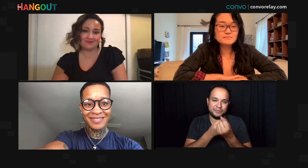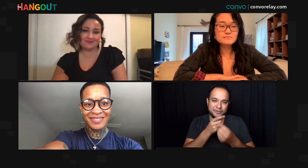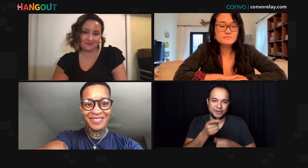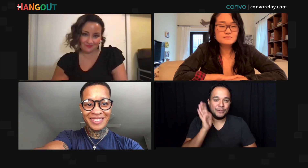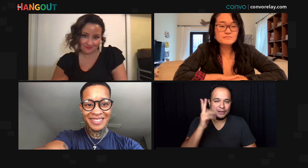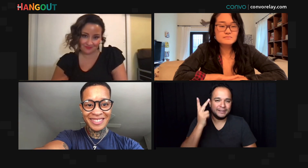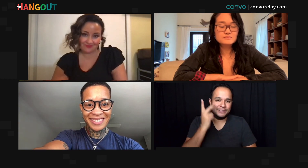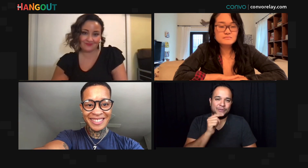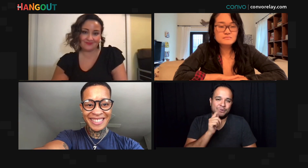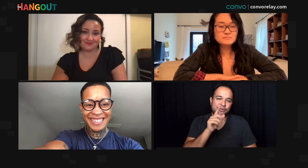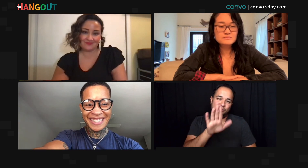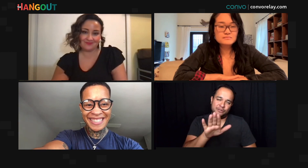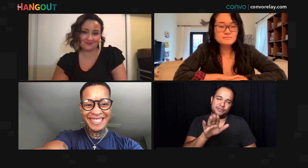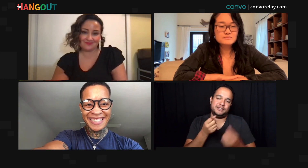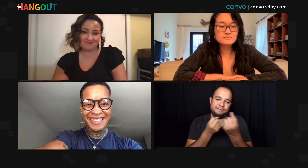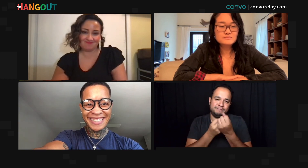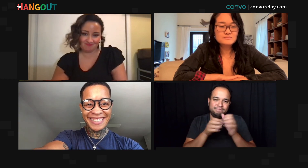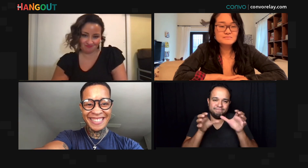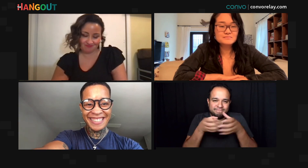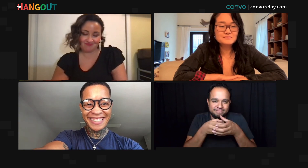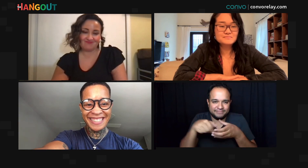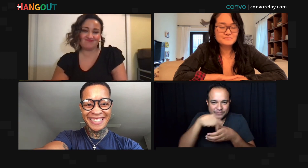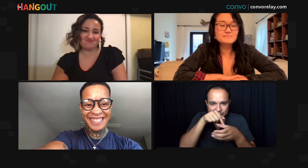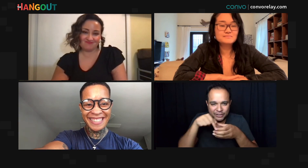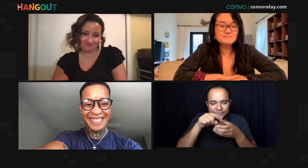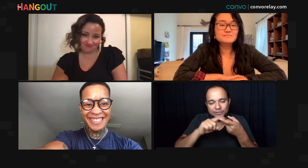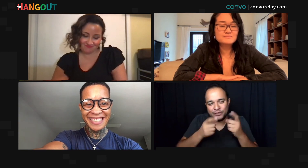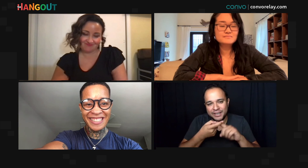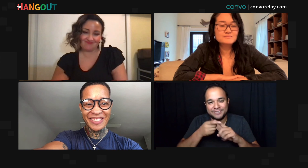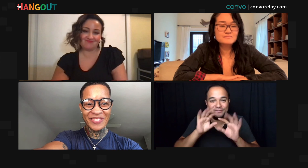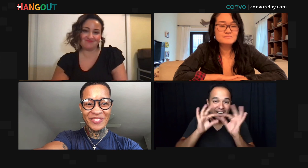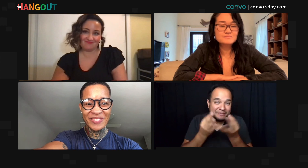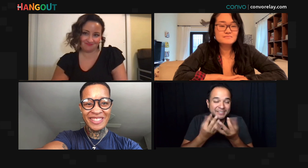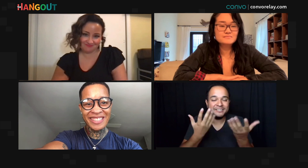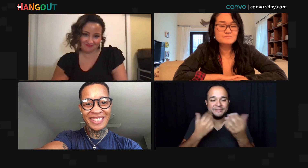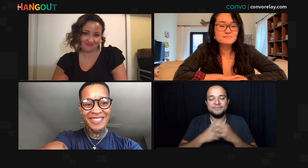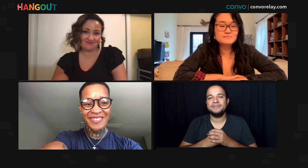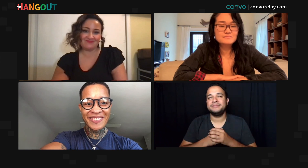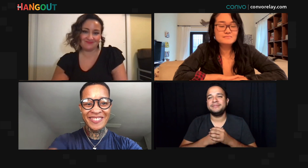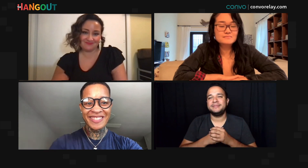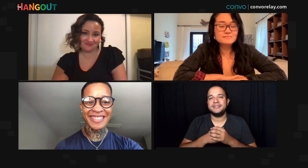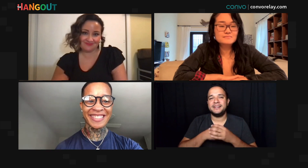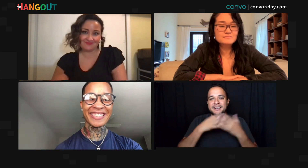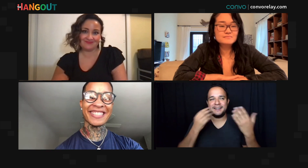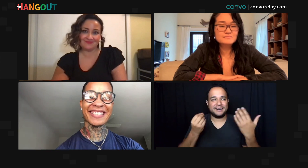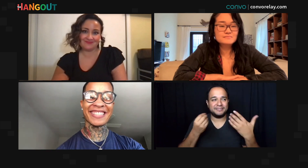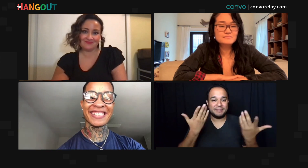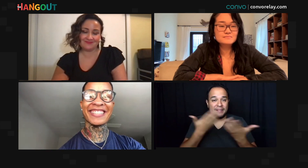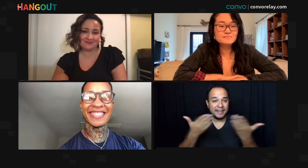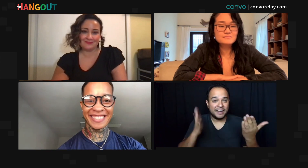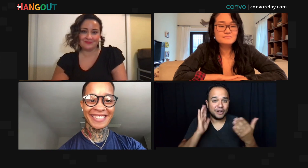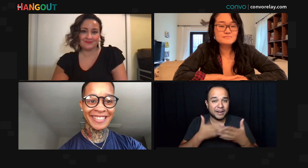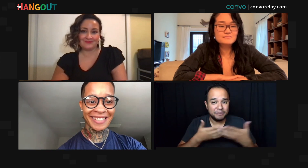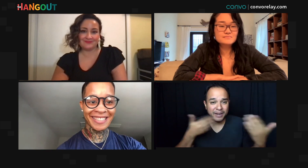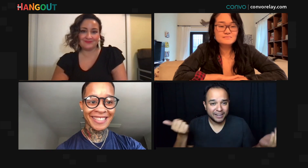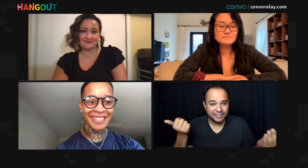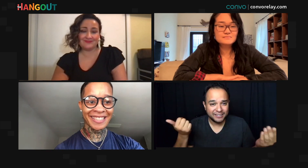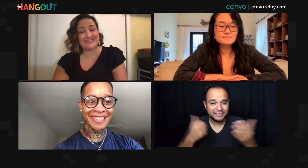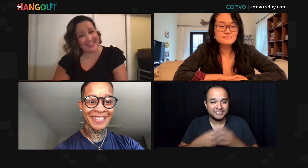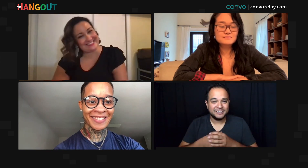love you. You have people that will support you. So find your group of supportive friends and family, and